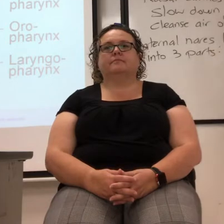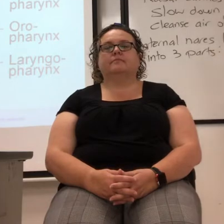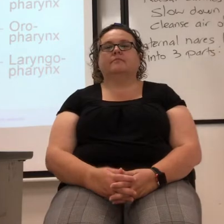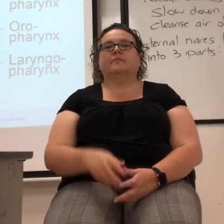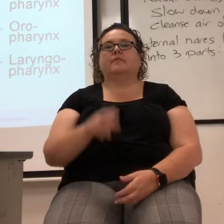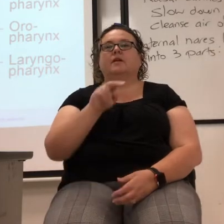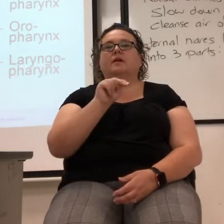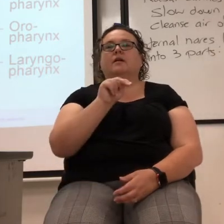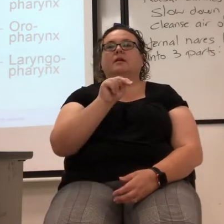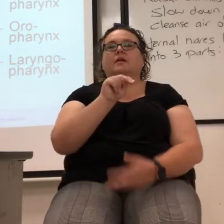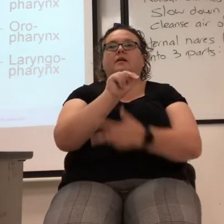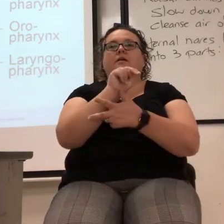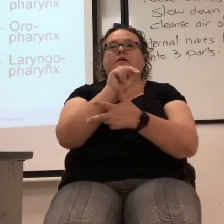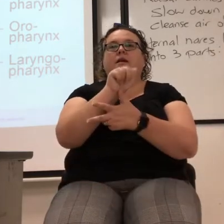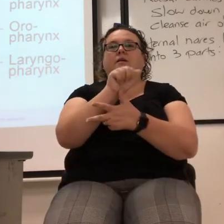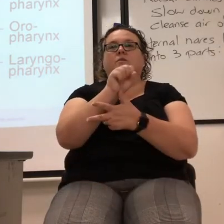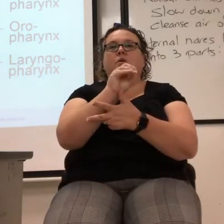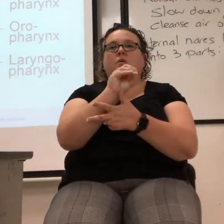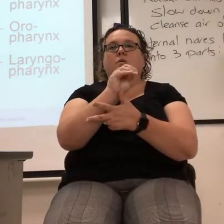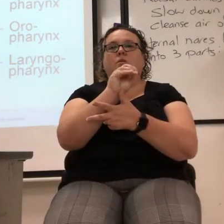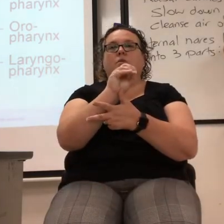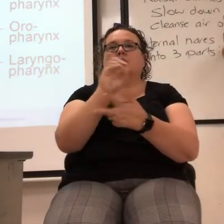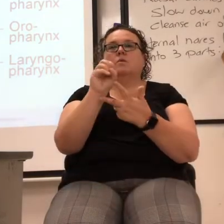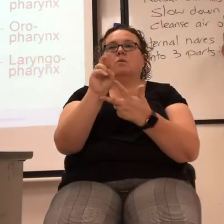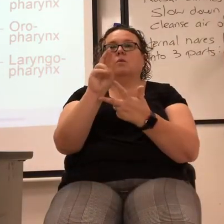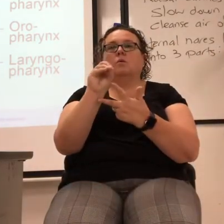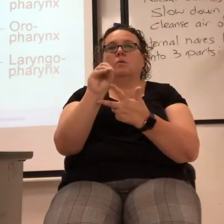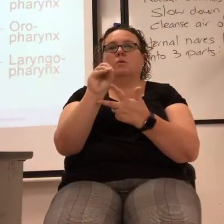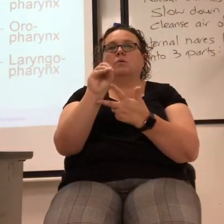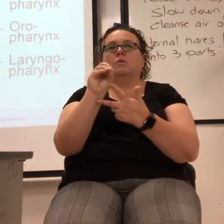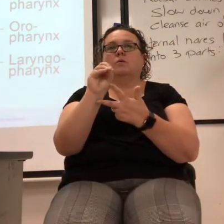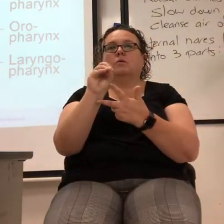Naso, oral, laryngo, pharynx.